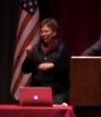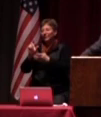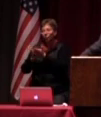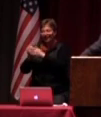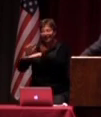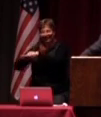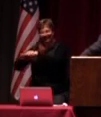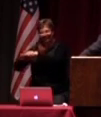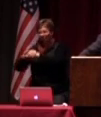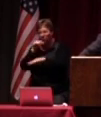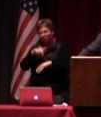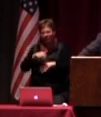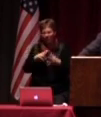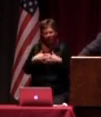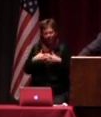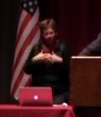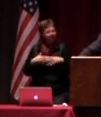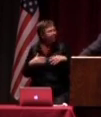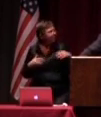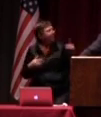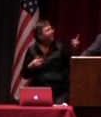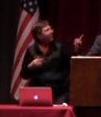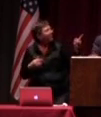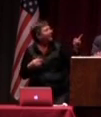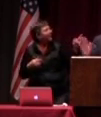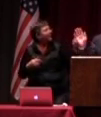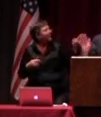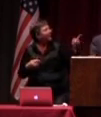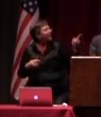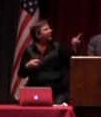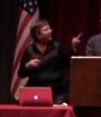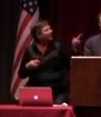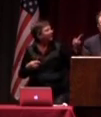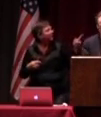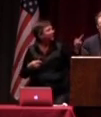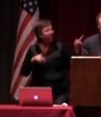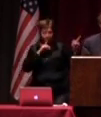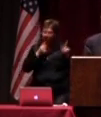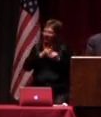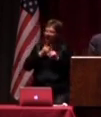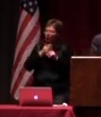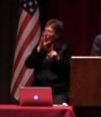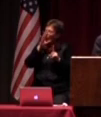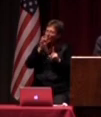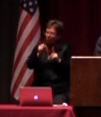have very little patience for politically ambitious Frenchmen, but he was entirely swept away by Napoleon.